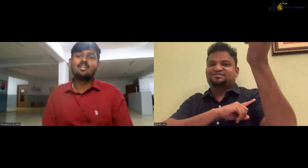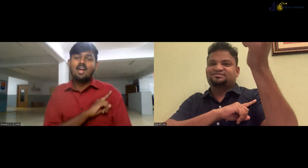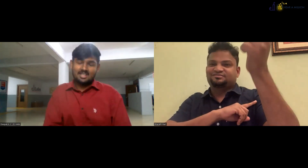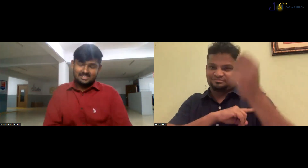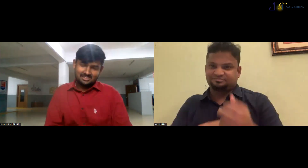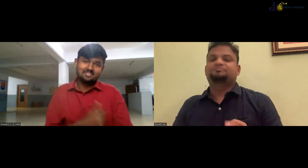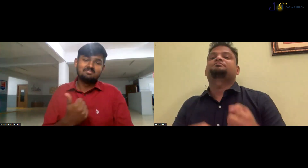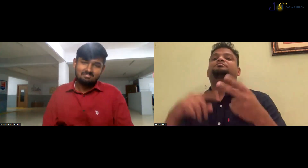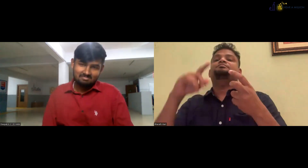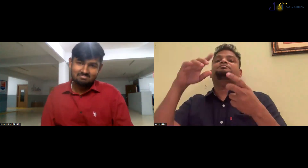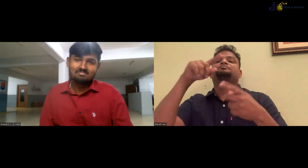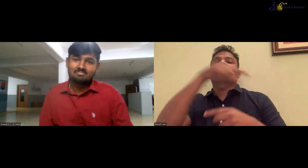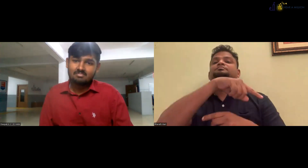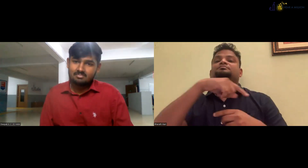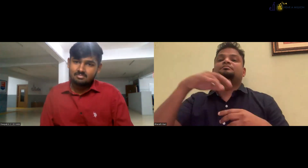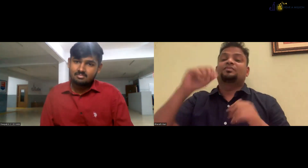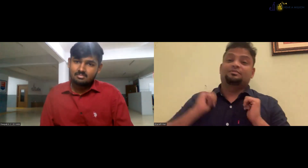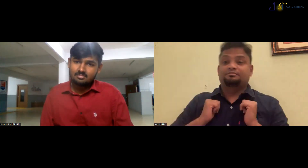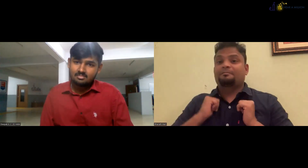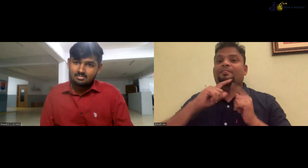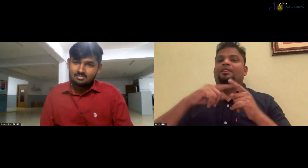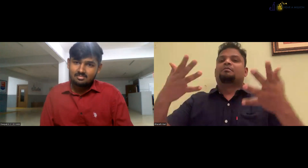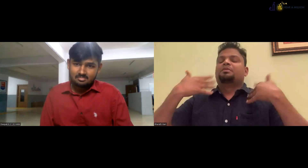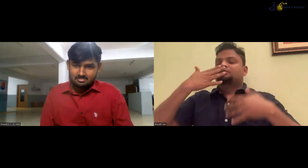whenever you are going in the sea water and all